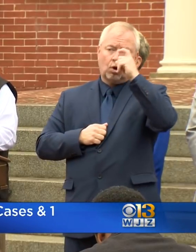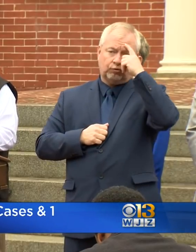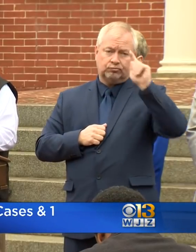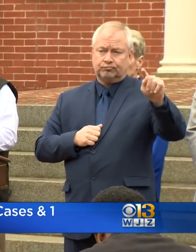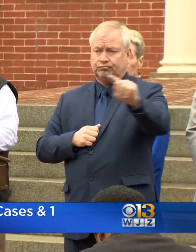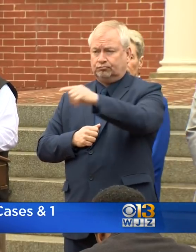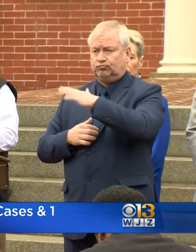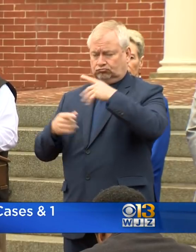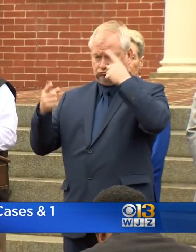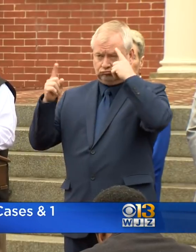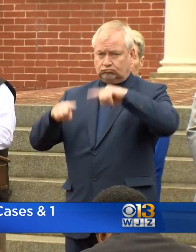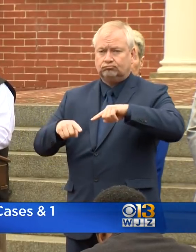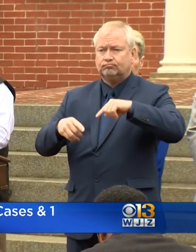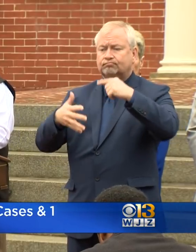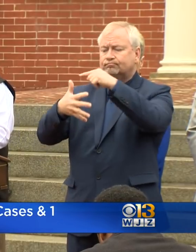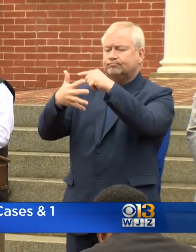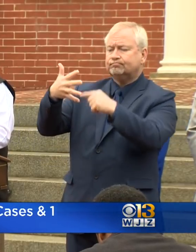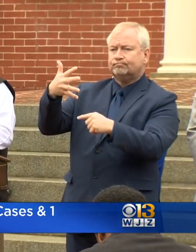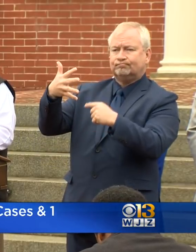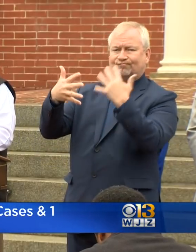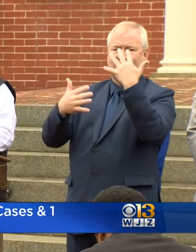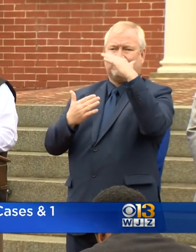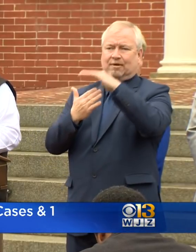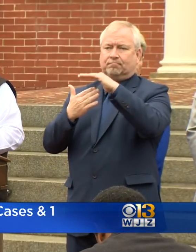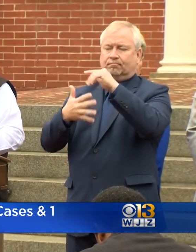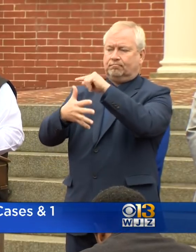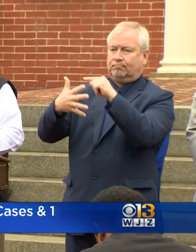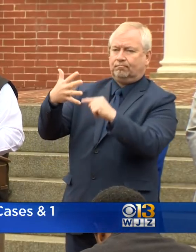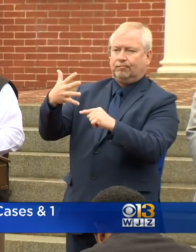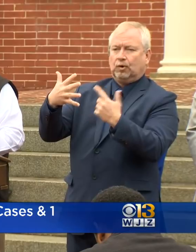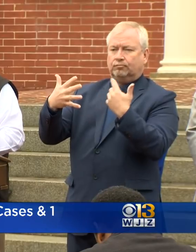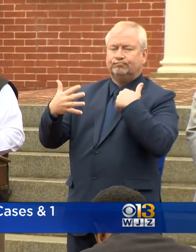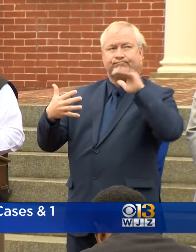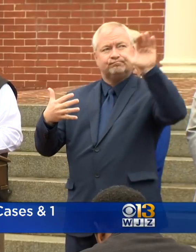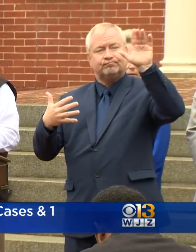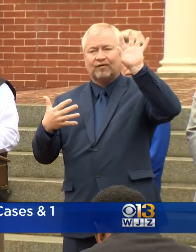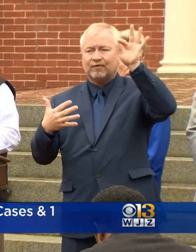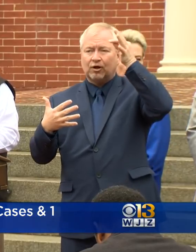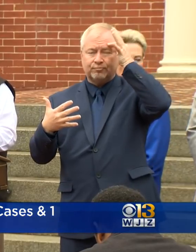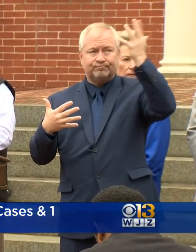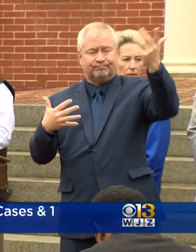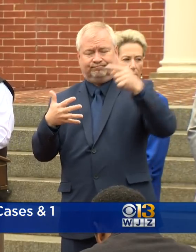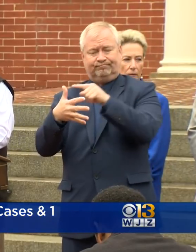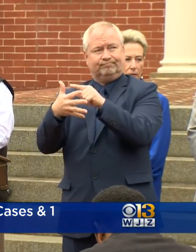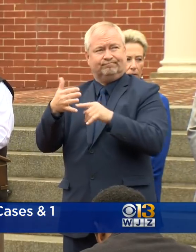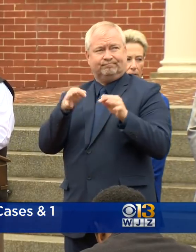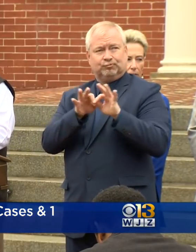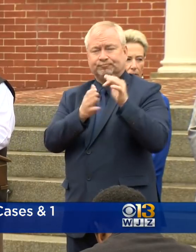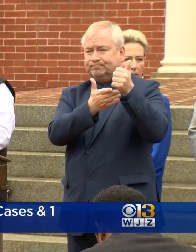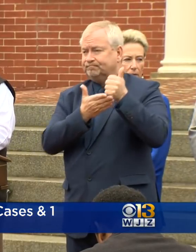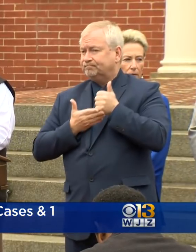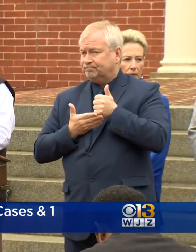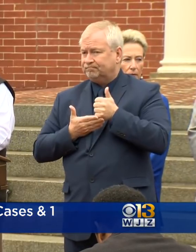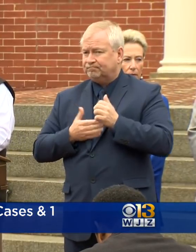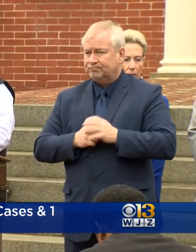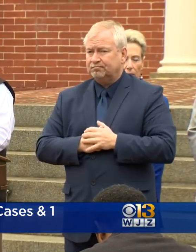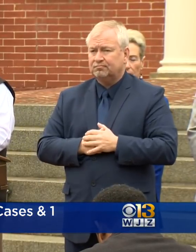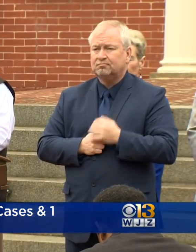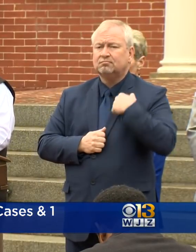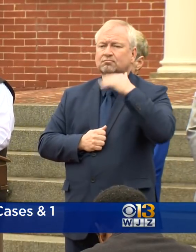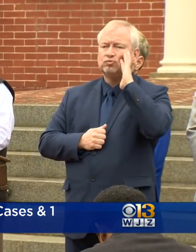priorities that we are requesting of the federal government, which we will be taking directly to the